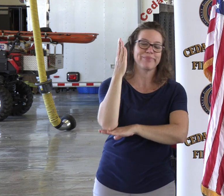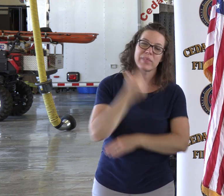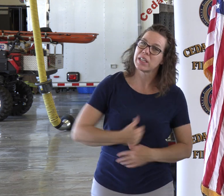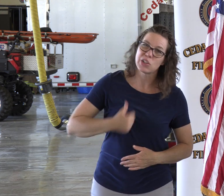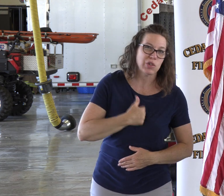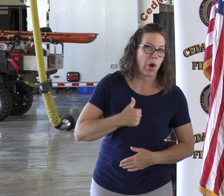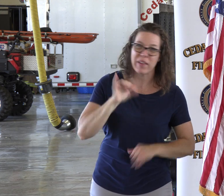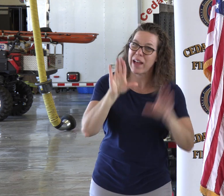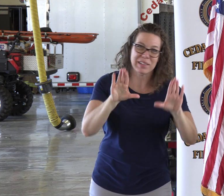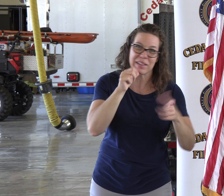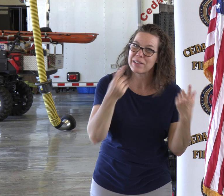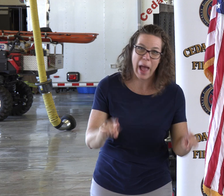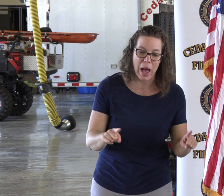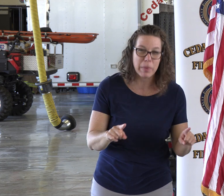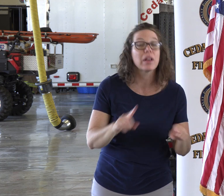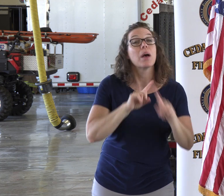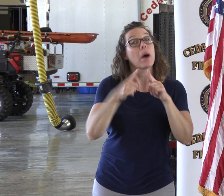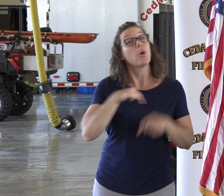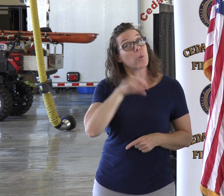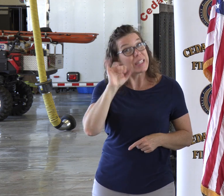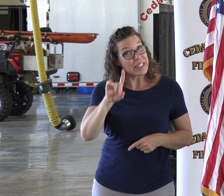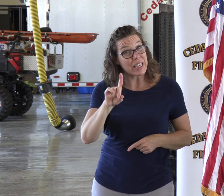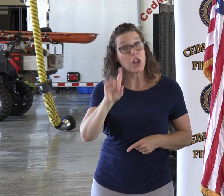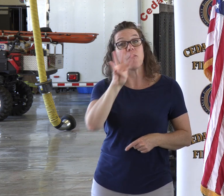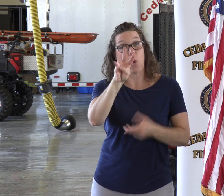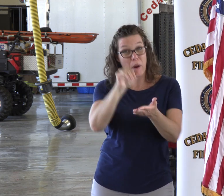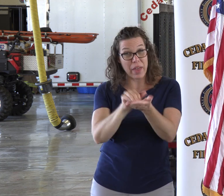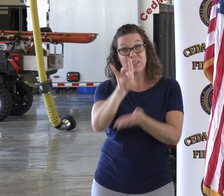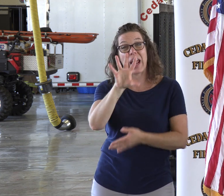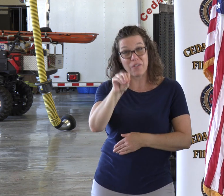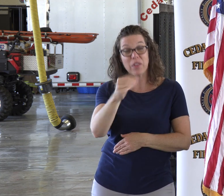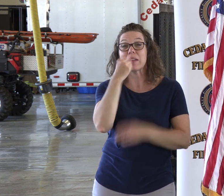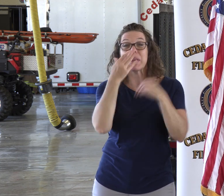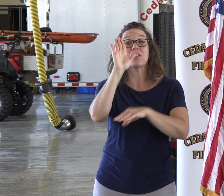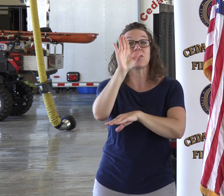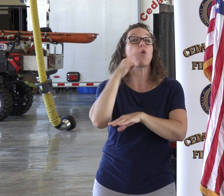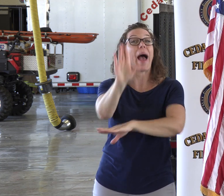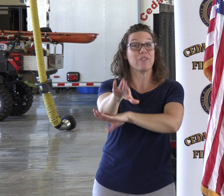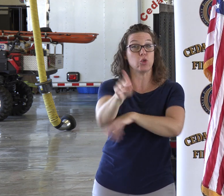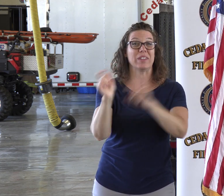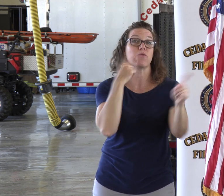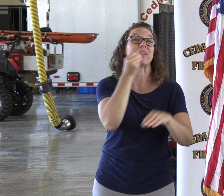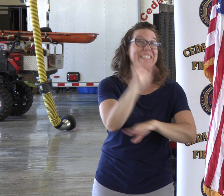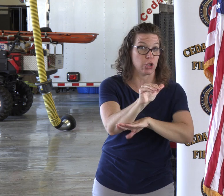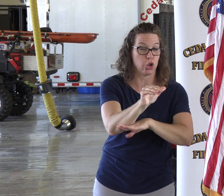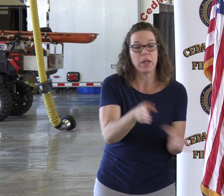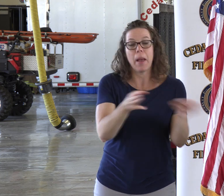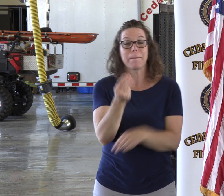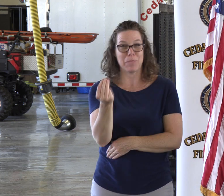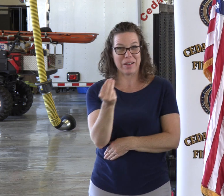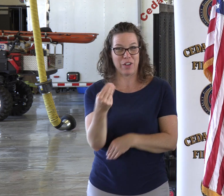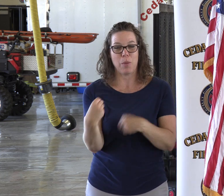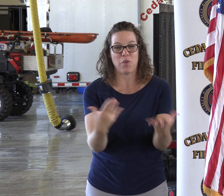sorry to say. But we did get out 4,850 meals on Sunday afternoon for dinner. Monday, we